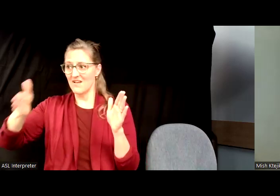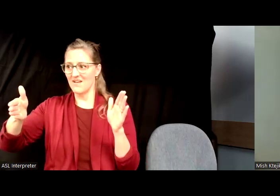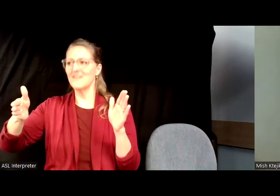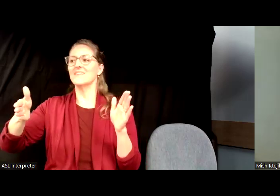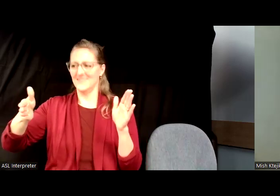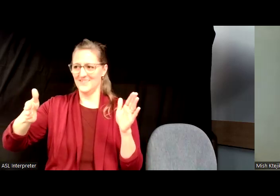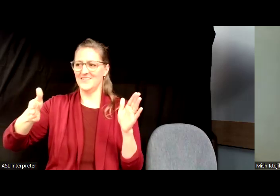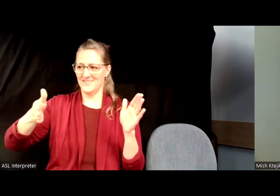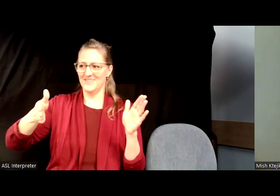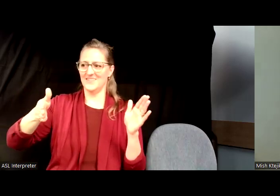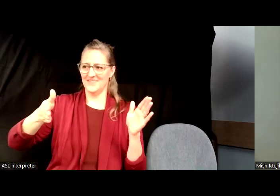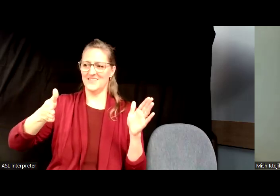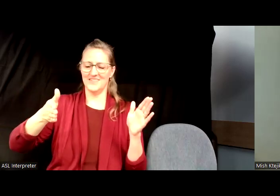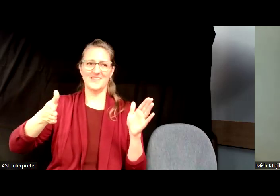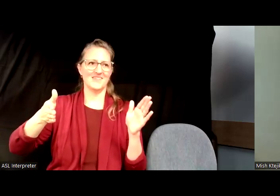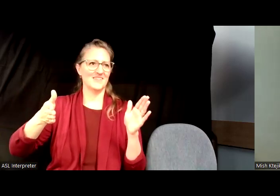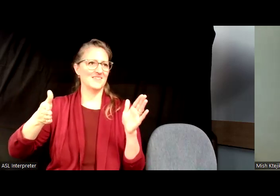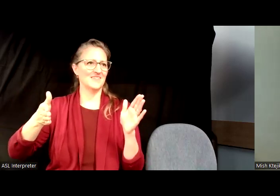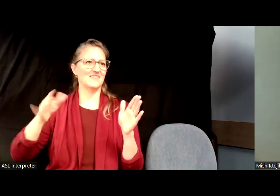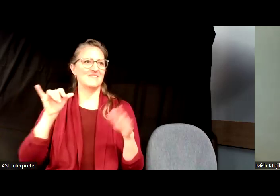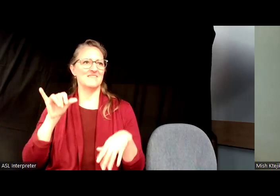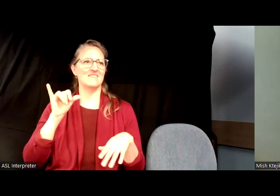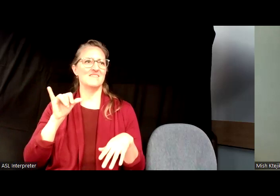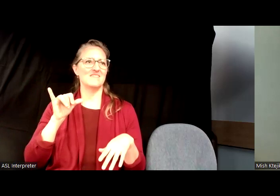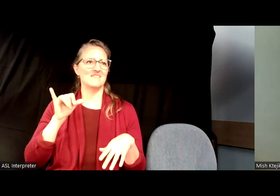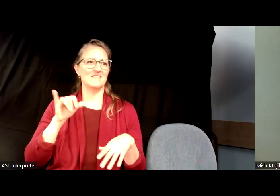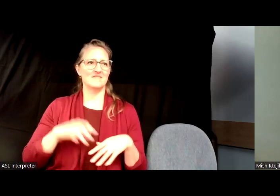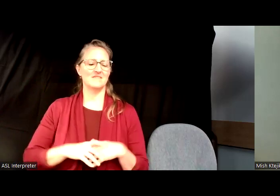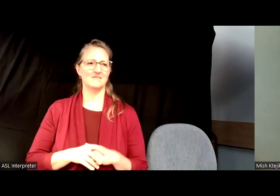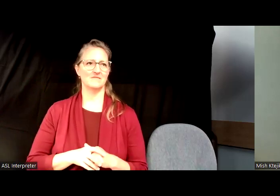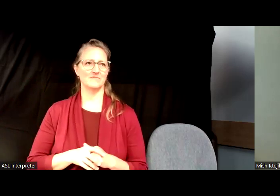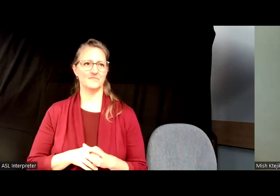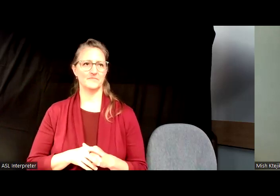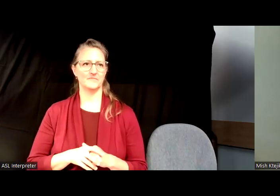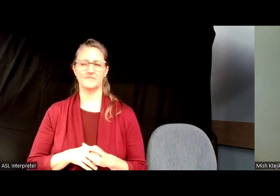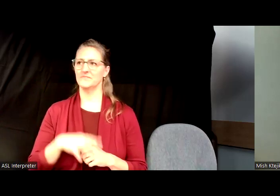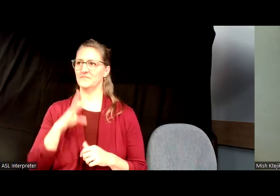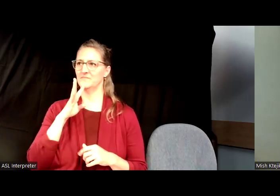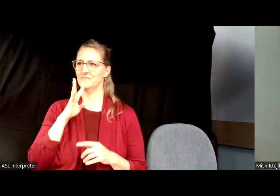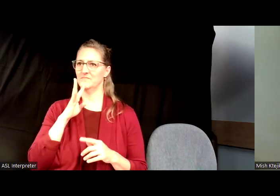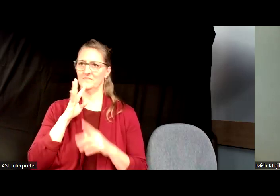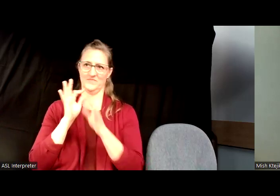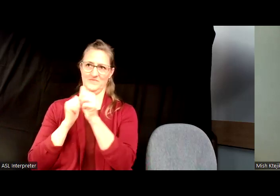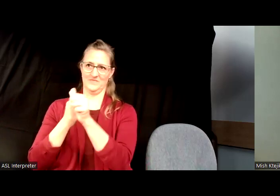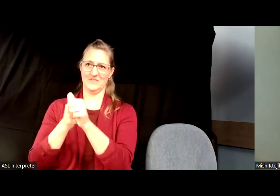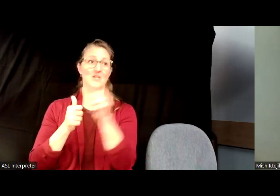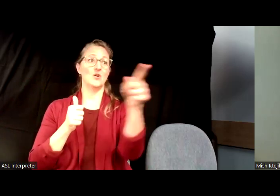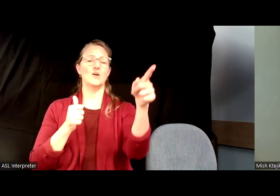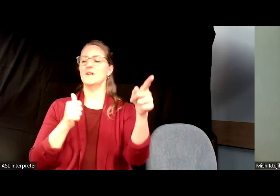What are the yeah, terms for each Exactly. Yeah, how was that assigned? How was a person put into a position? the governor's